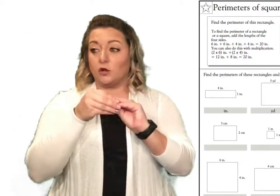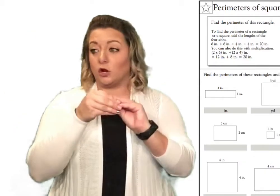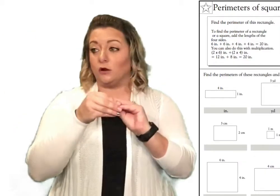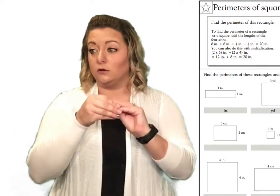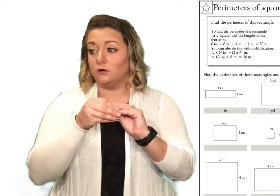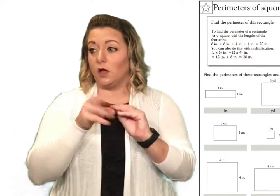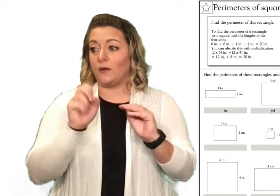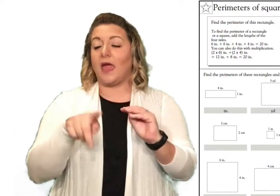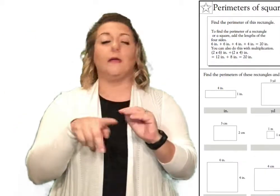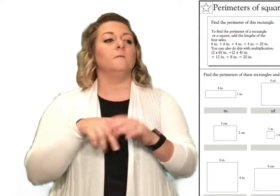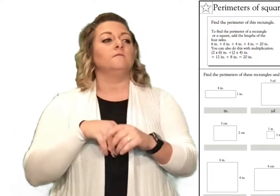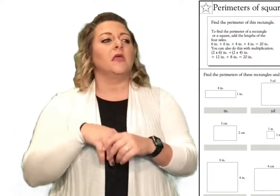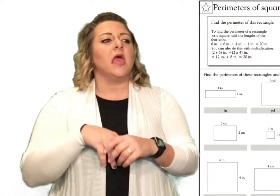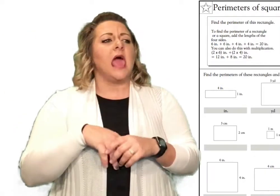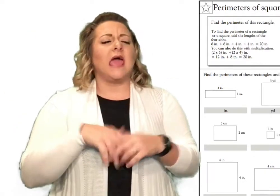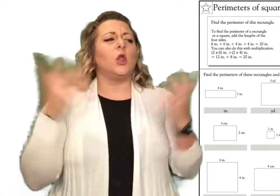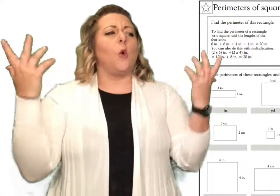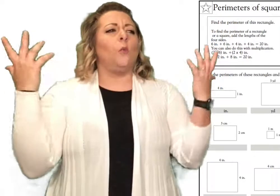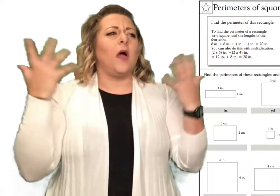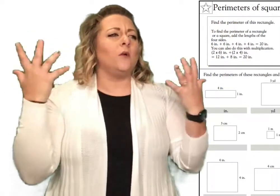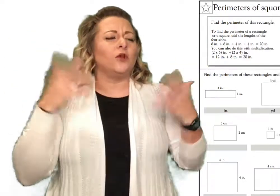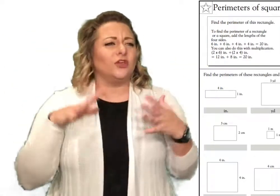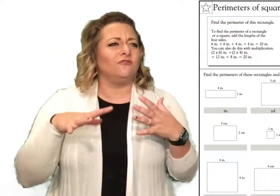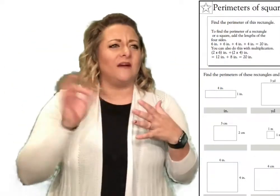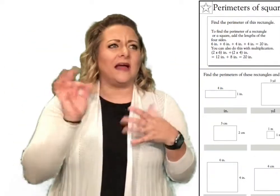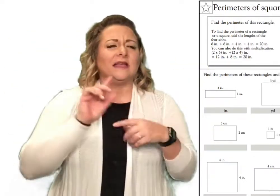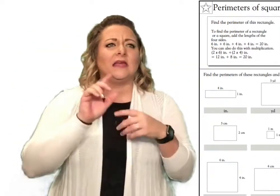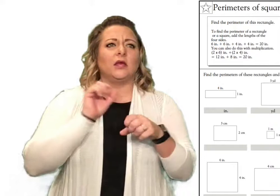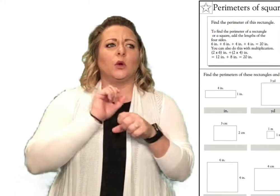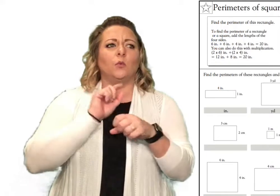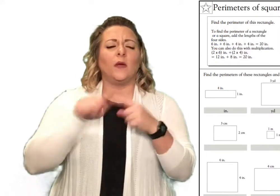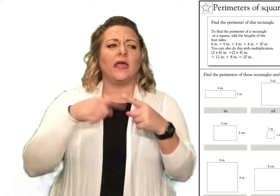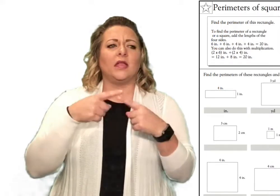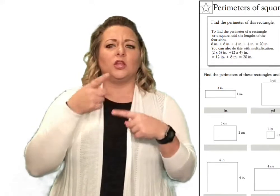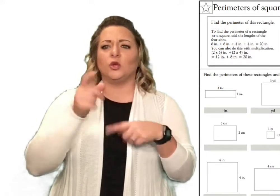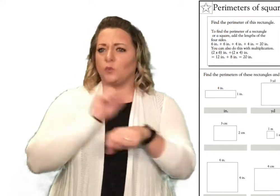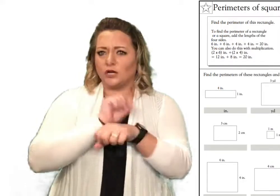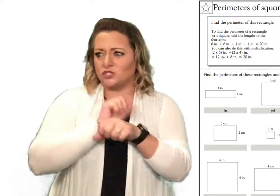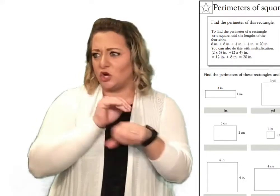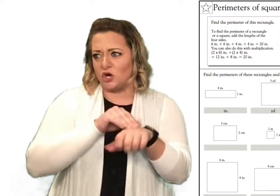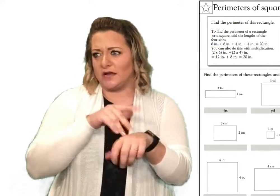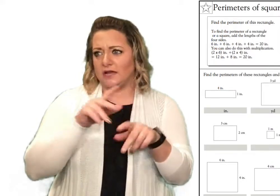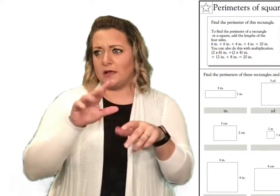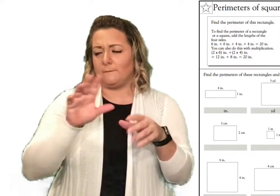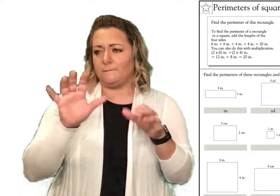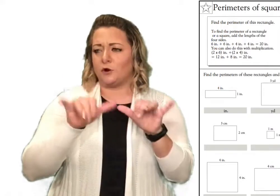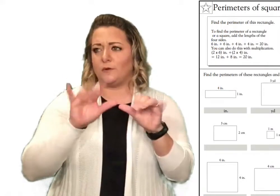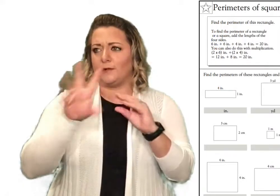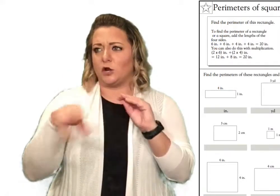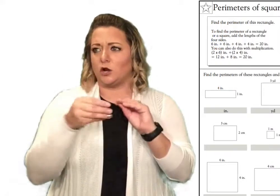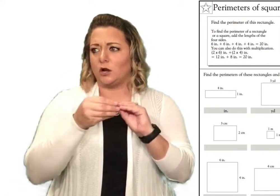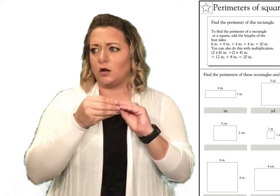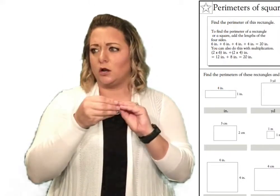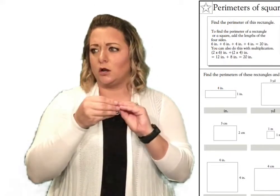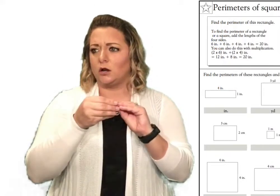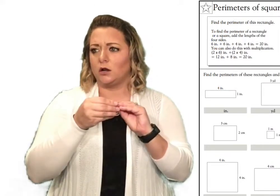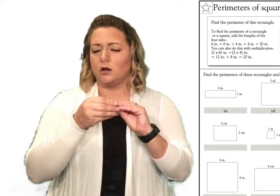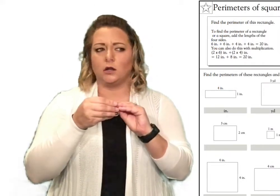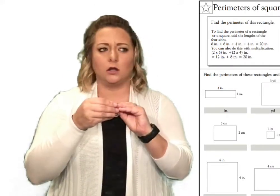Perimeter, okay? And what were you finding when you worked on perimeter?